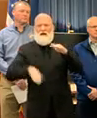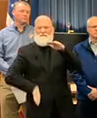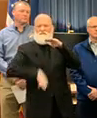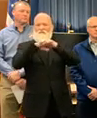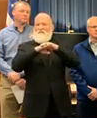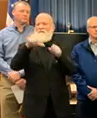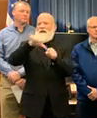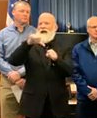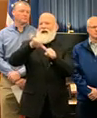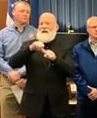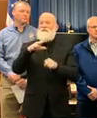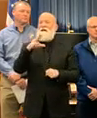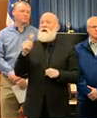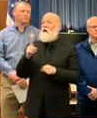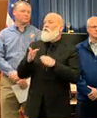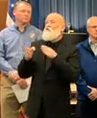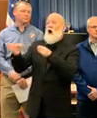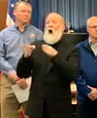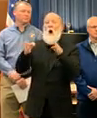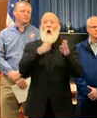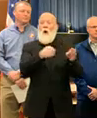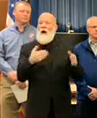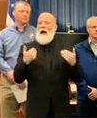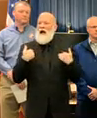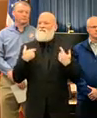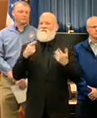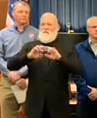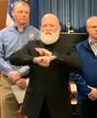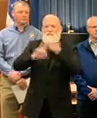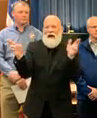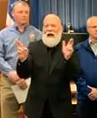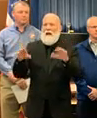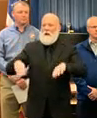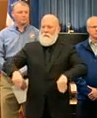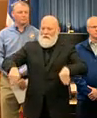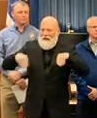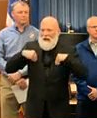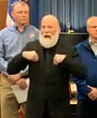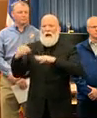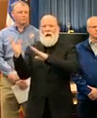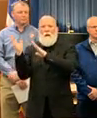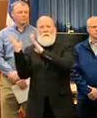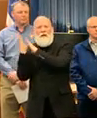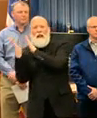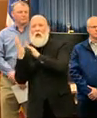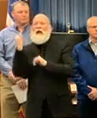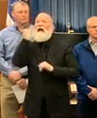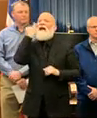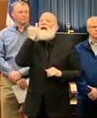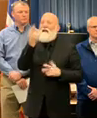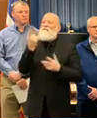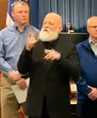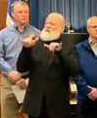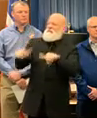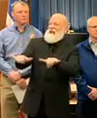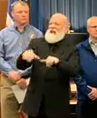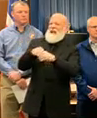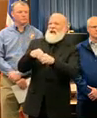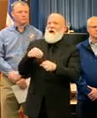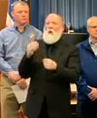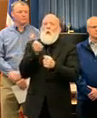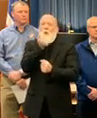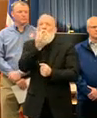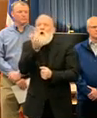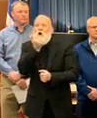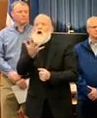your vehicle with blankets in case you do break down or leave the roadway. Make sure your cell phone is working. Make sure you have a flashlight with you in